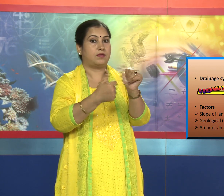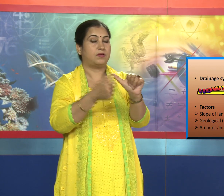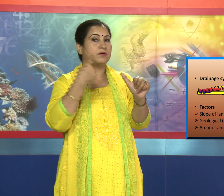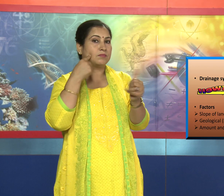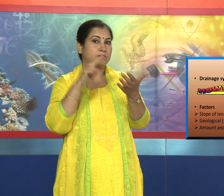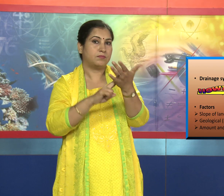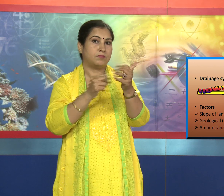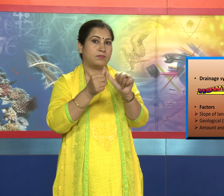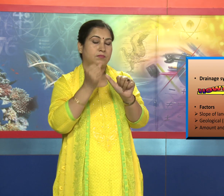level.